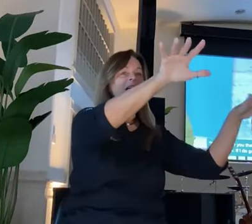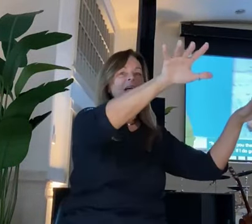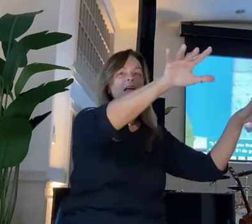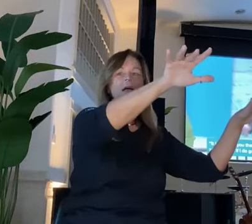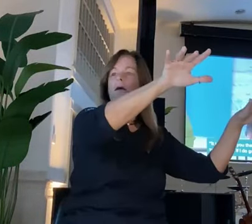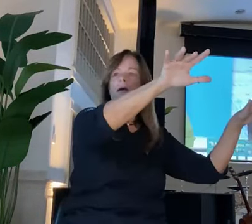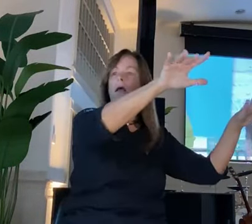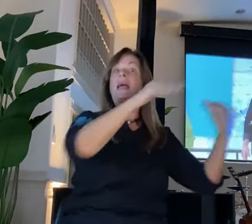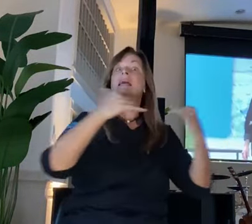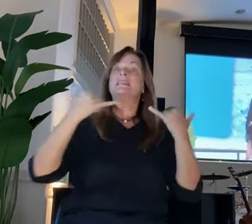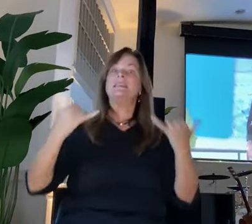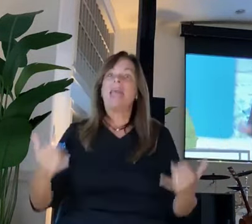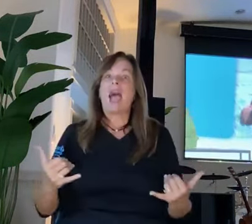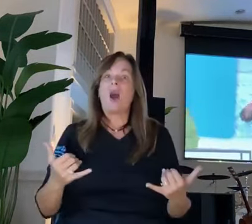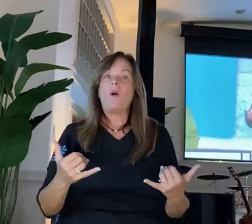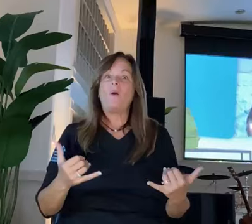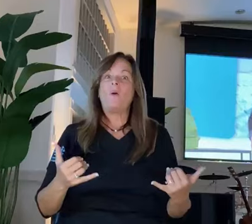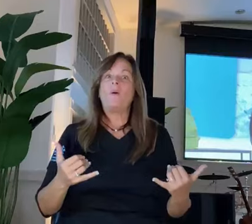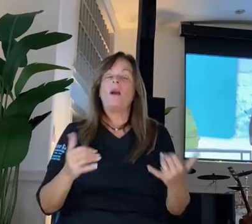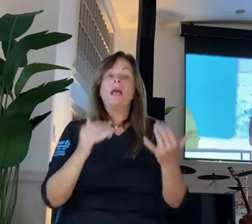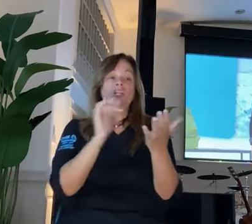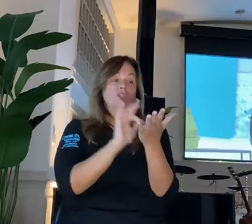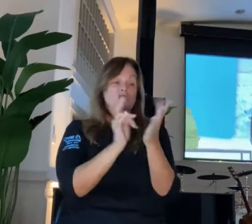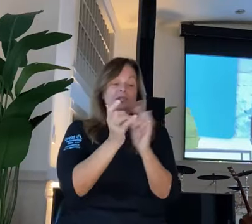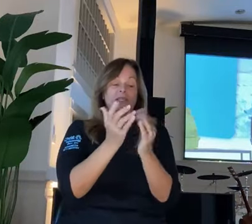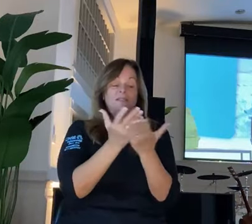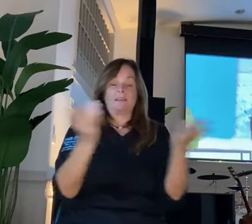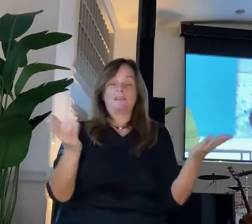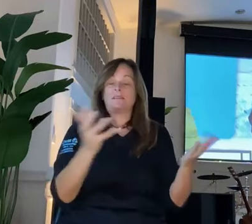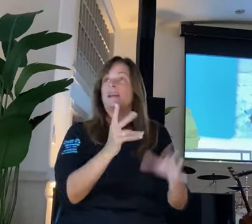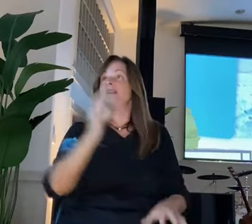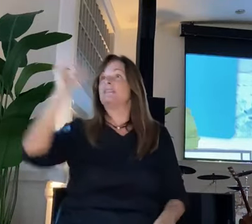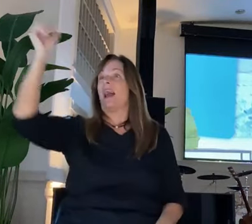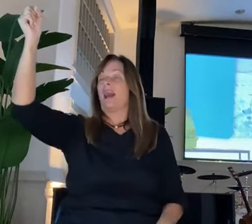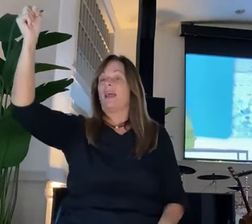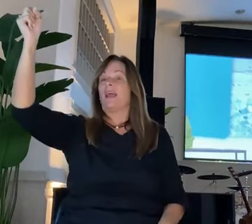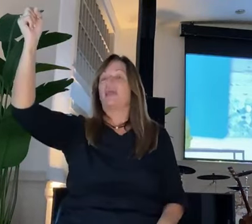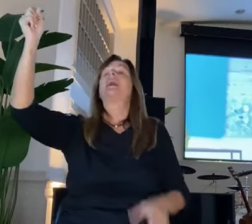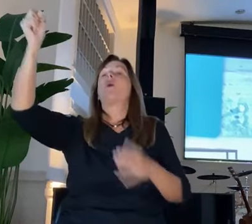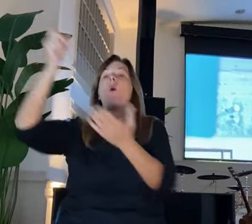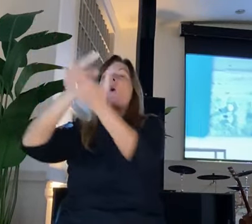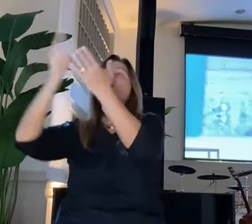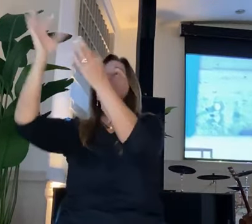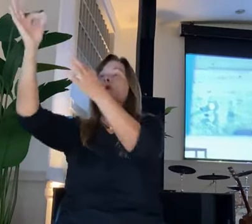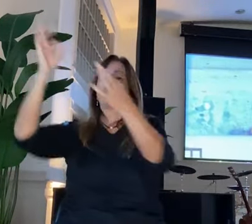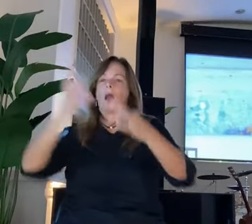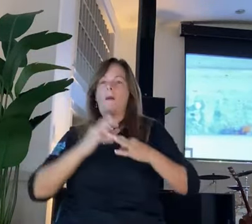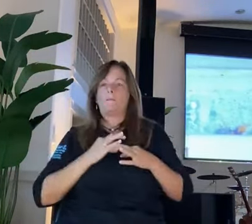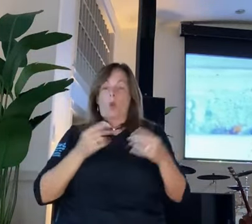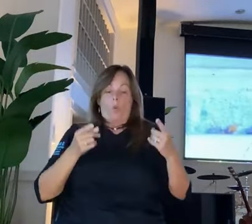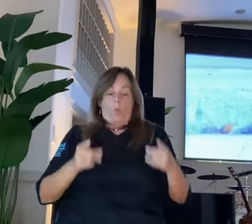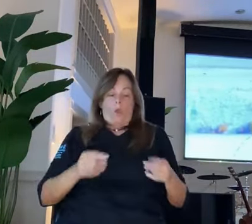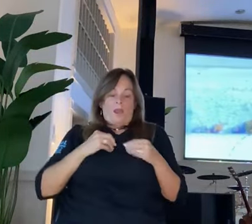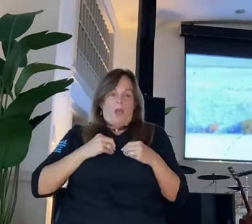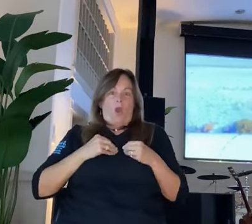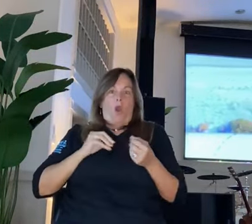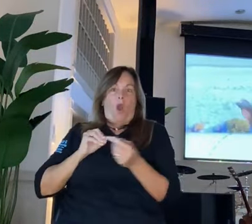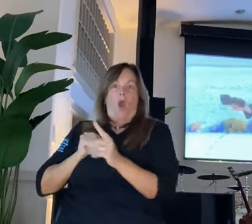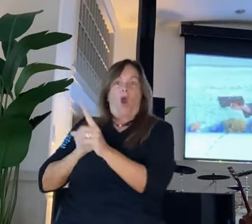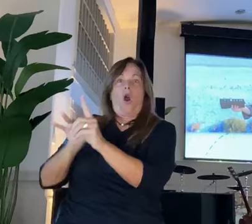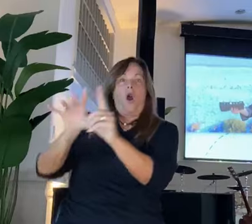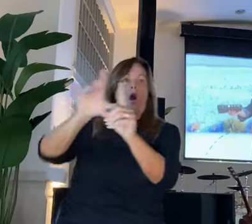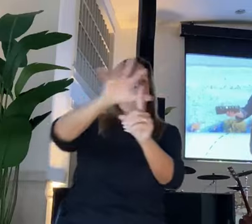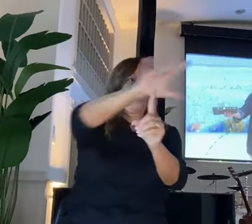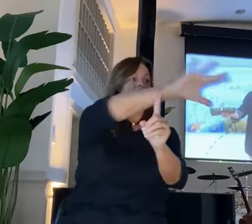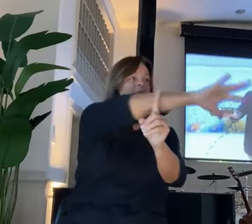for you to go? Yeah, it's good for me to go so that he can come. I mean, think about it. When Jesus was on the earth, he was fully